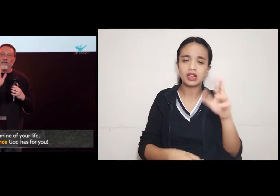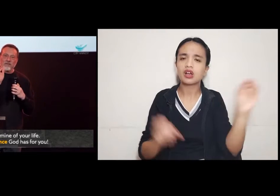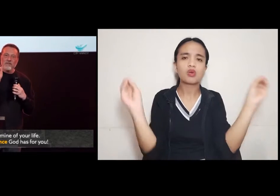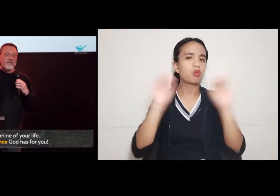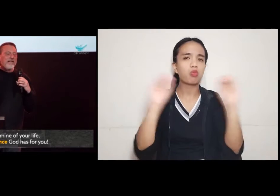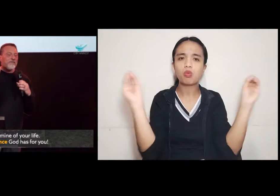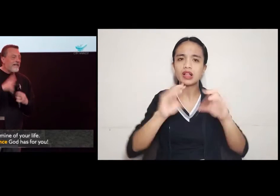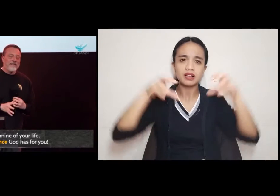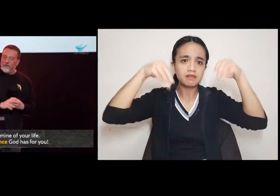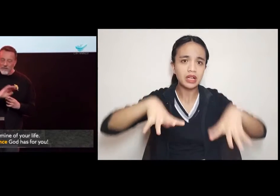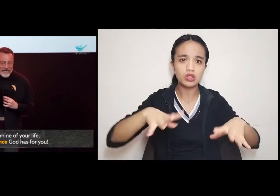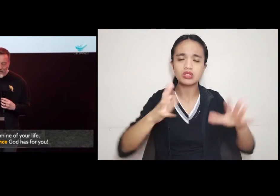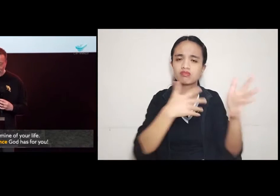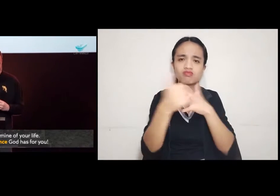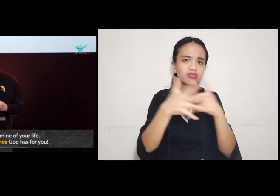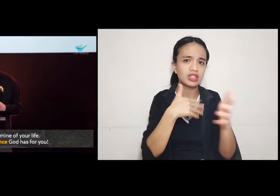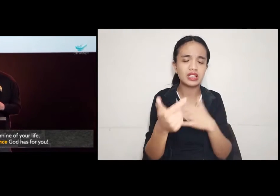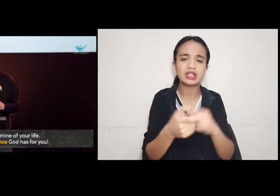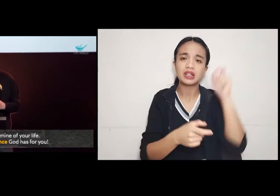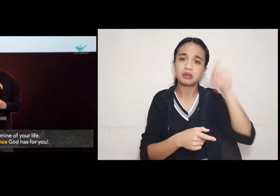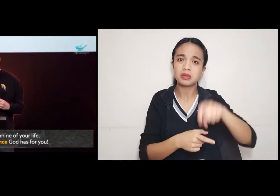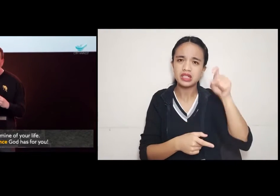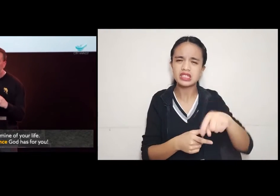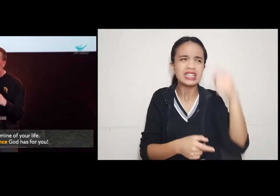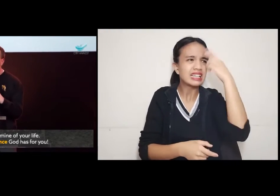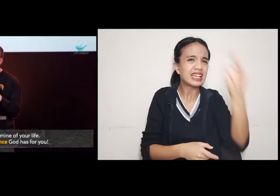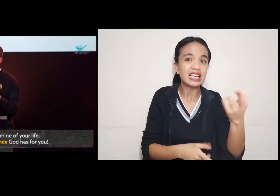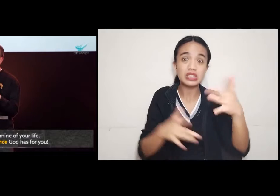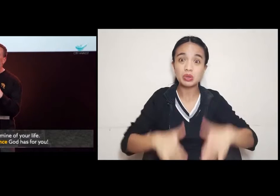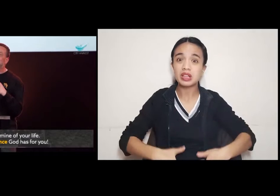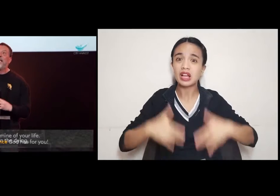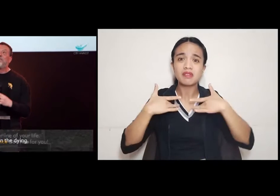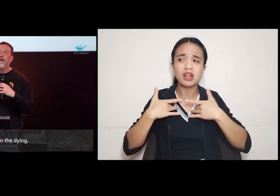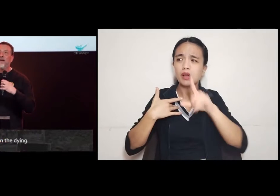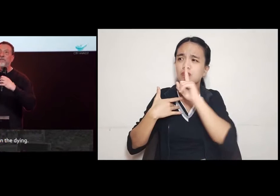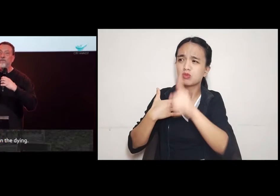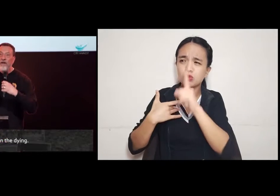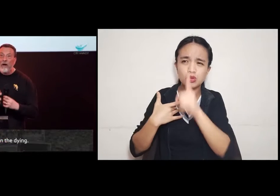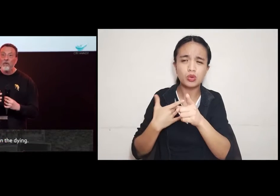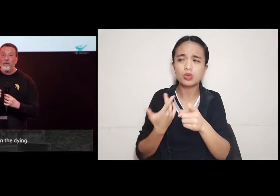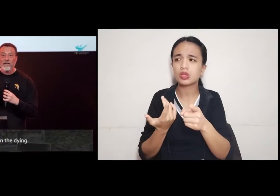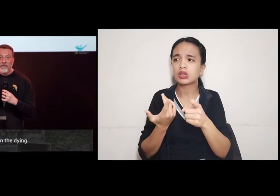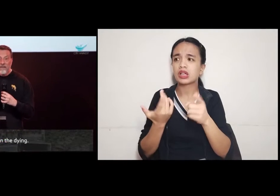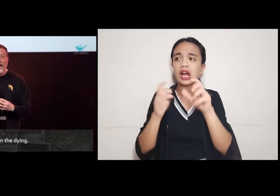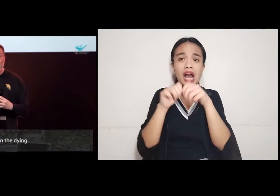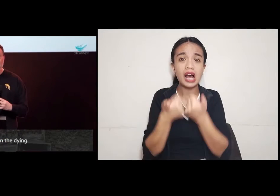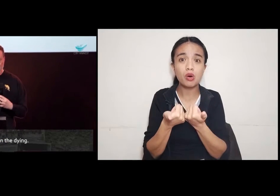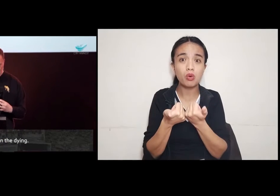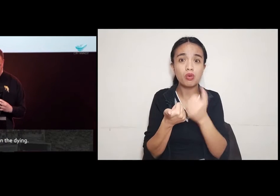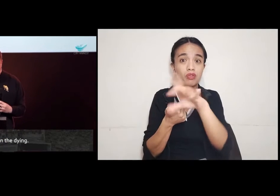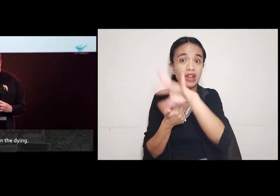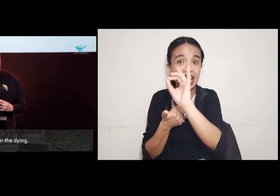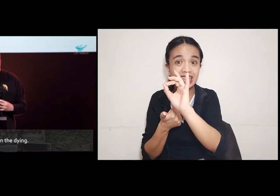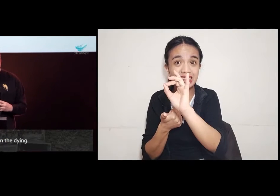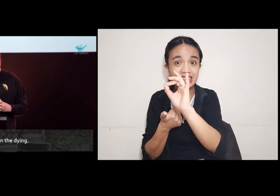you realize you just have nothing to lose and everything to gain. You have to come to that place and realize that life is found in the